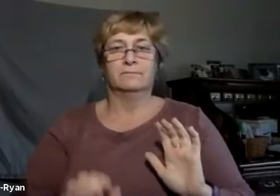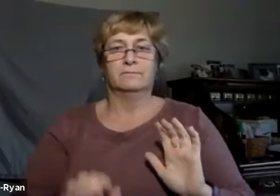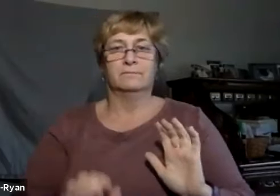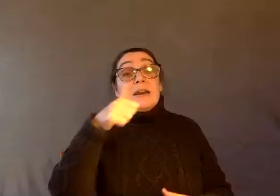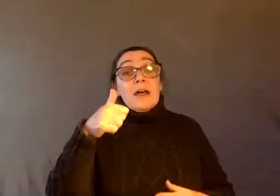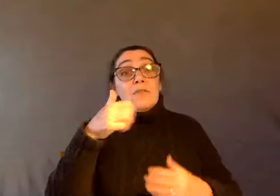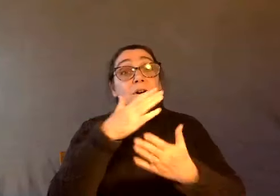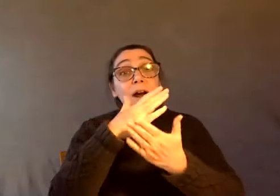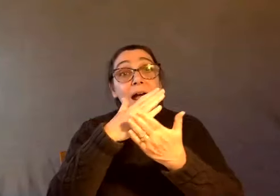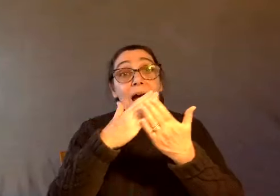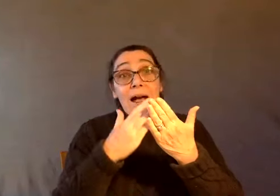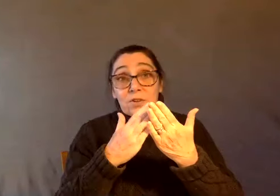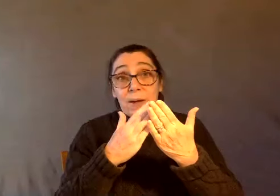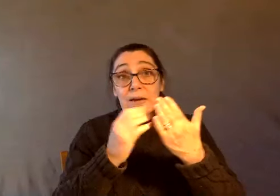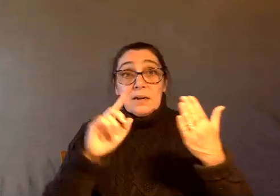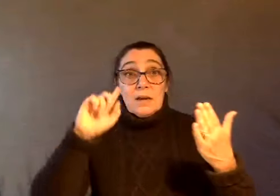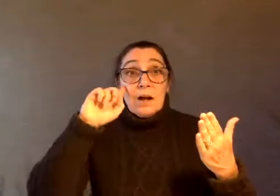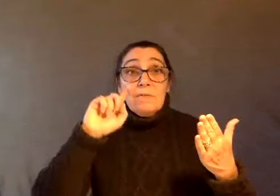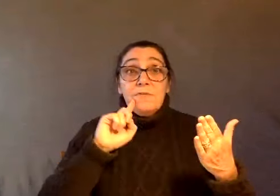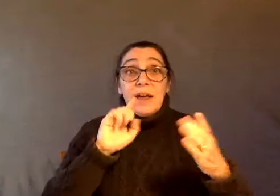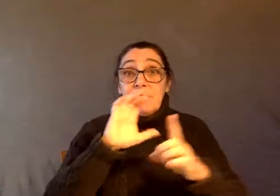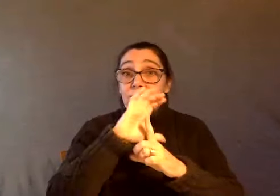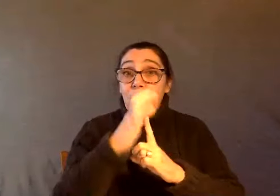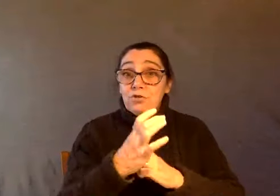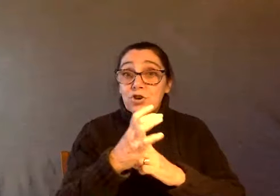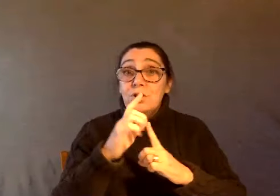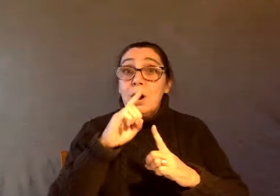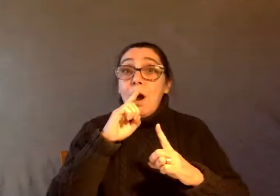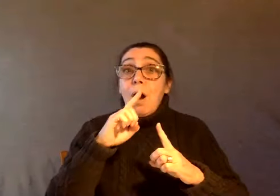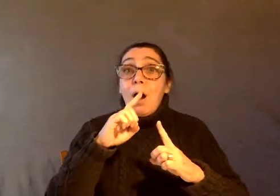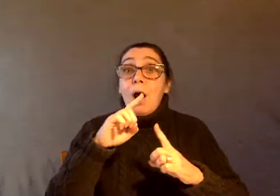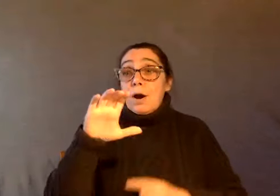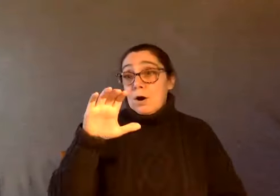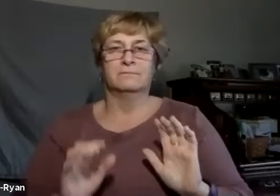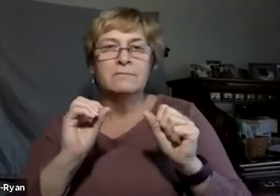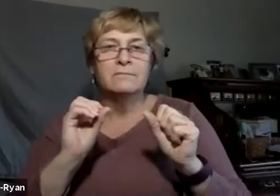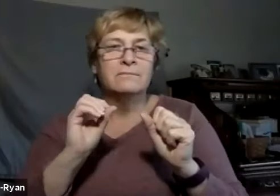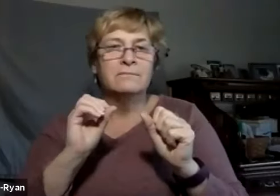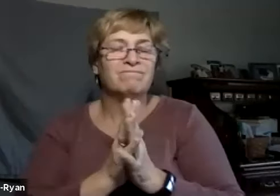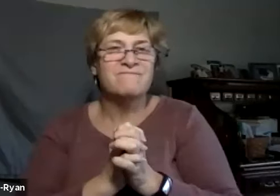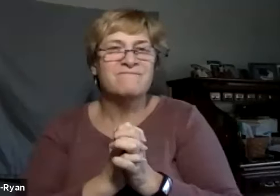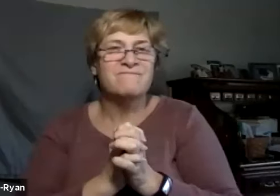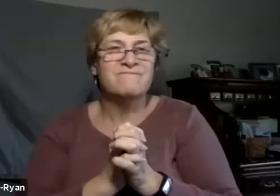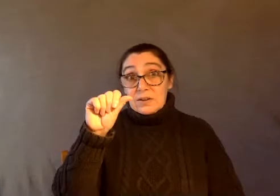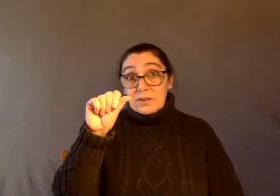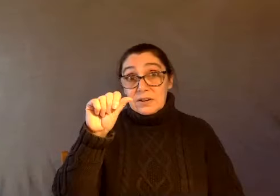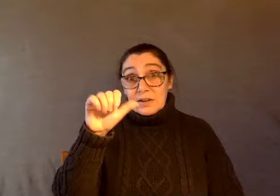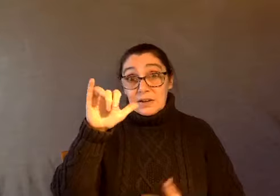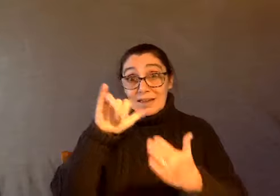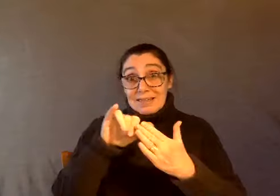Just another aspect of deaf culture are codas. That